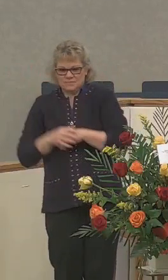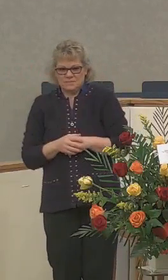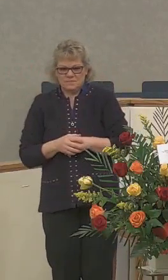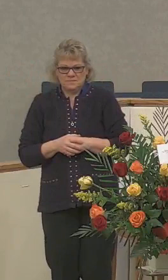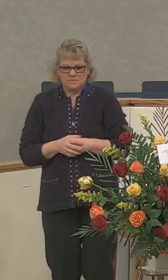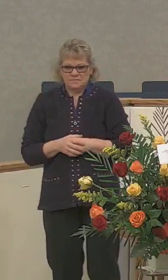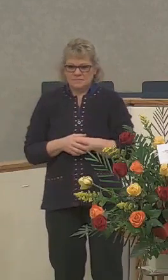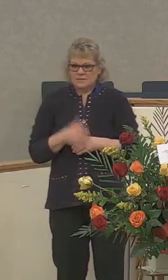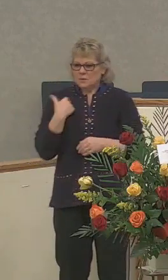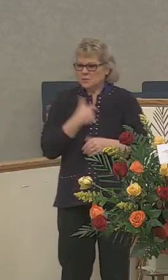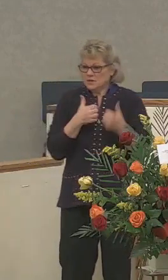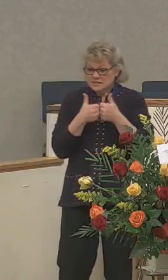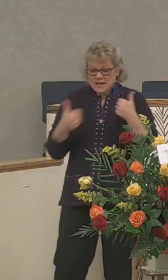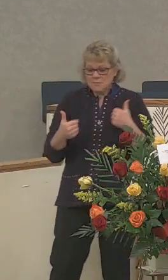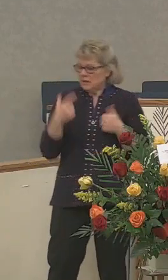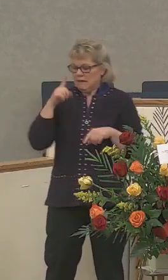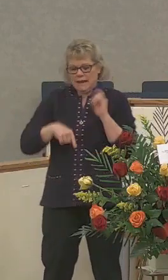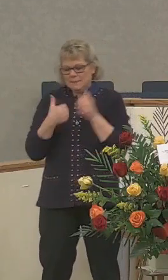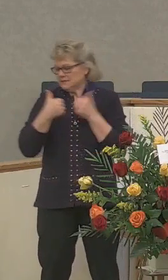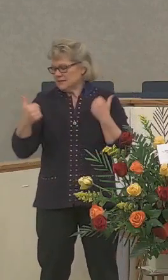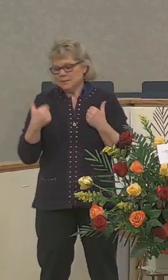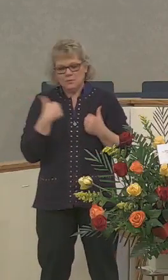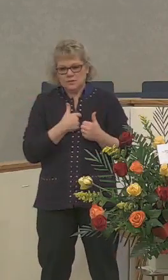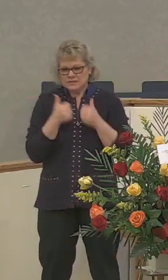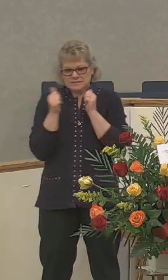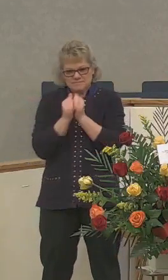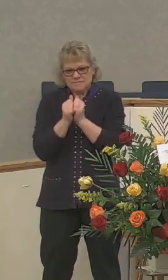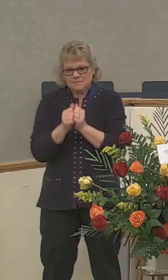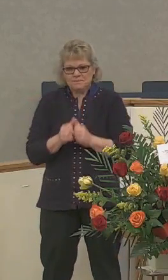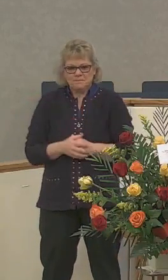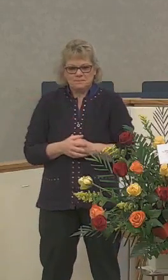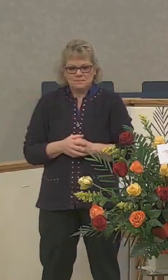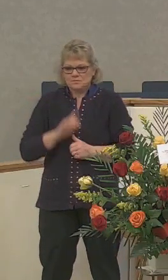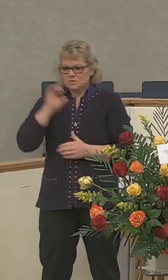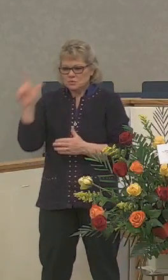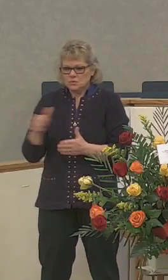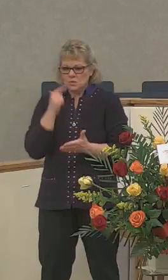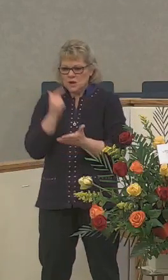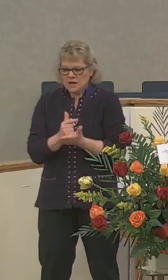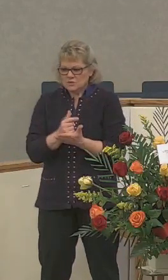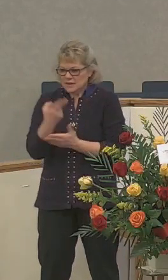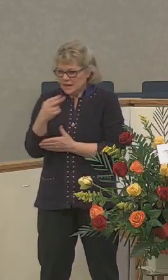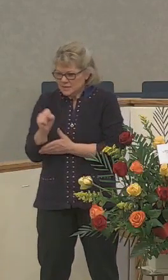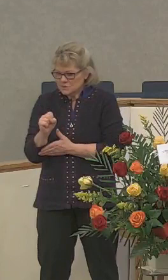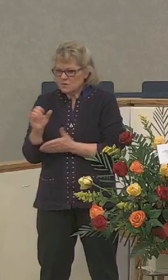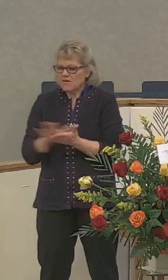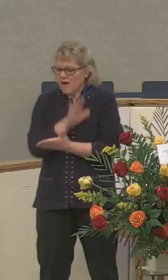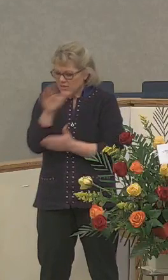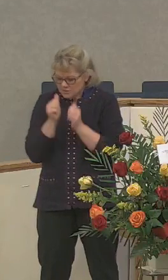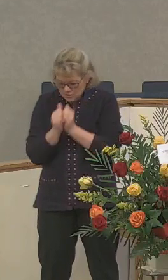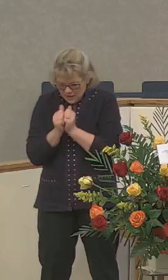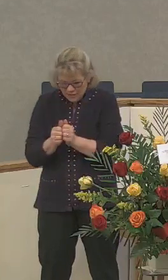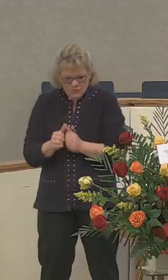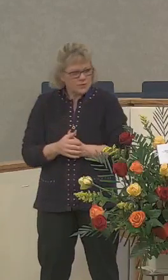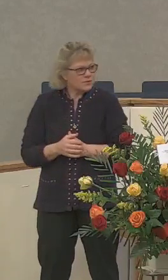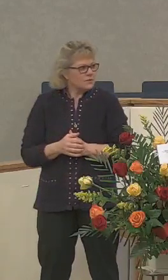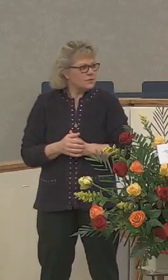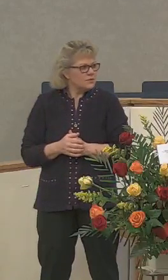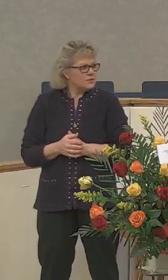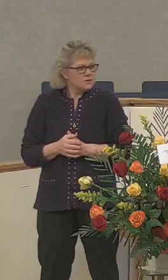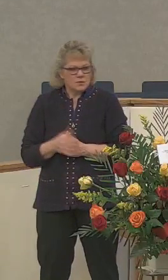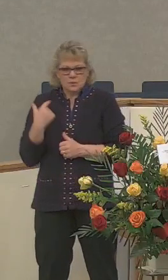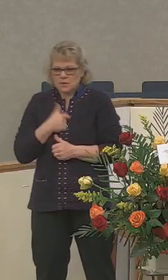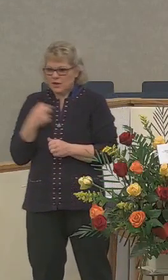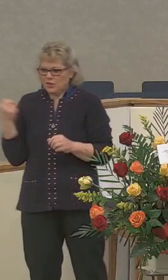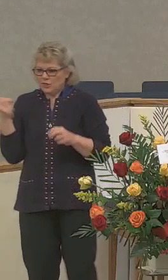inseparable. Even though he's gone, we're still inseparable. We graduated from the same high school and college. We threw